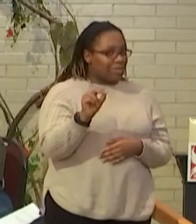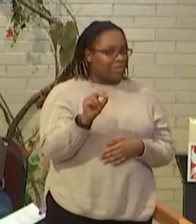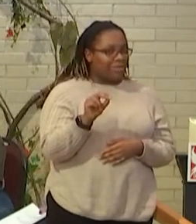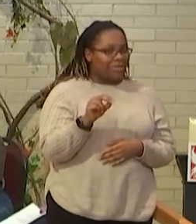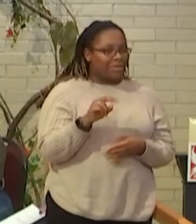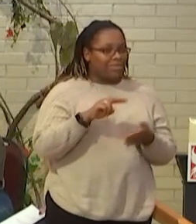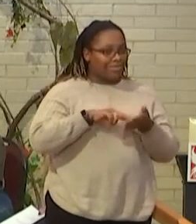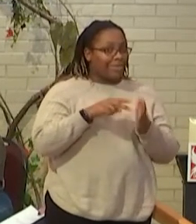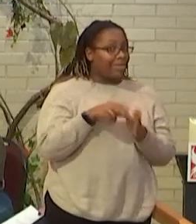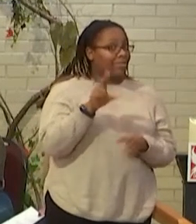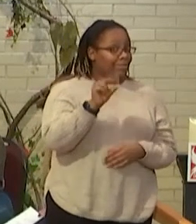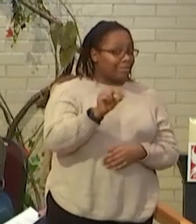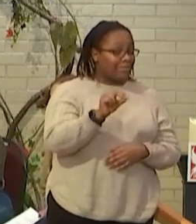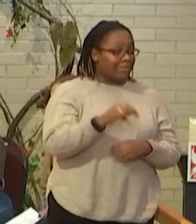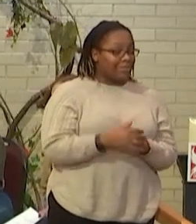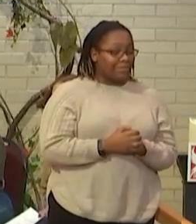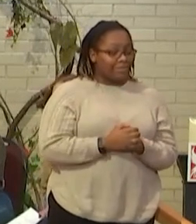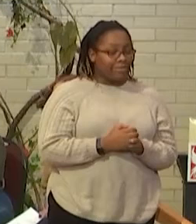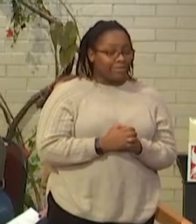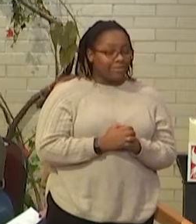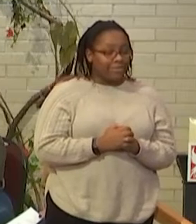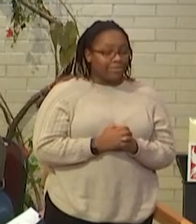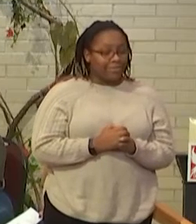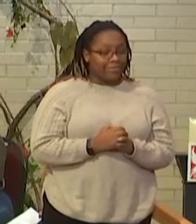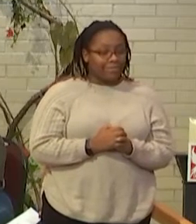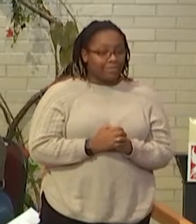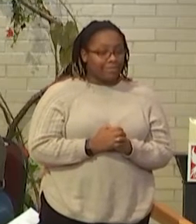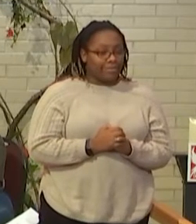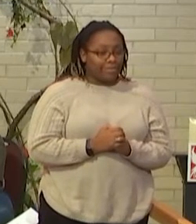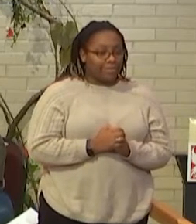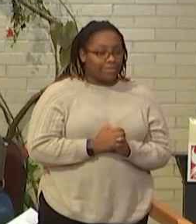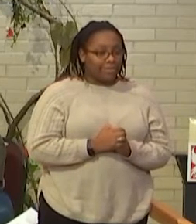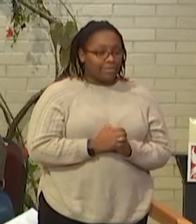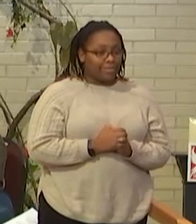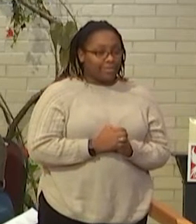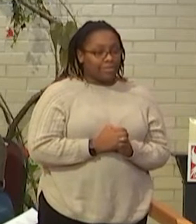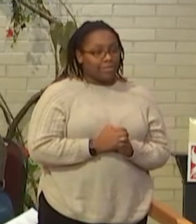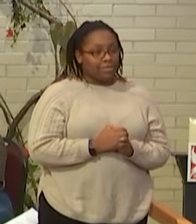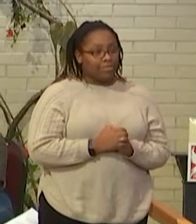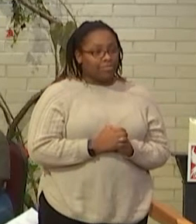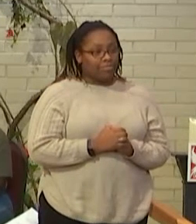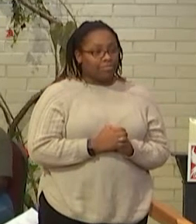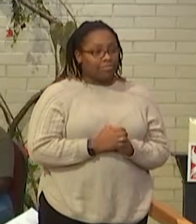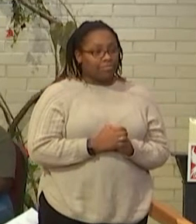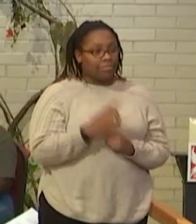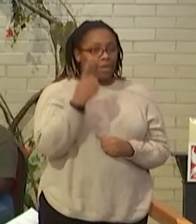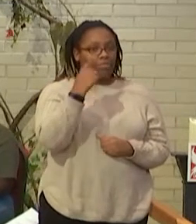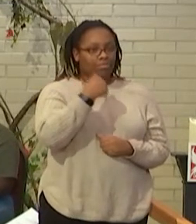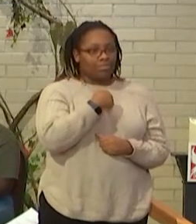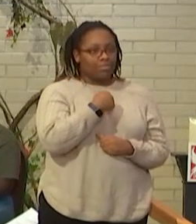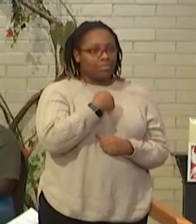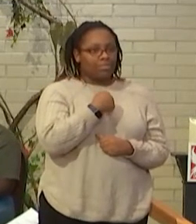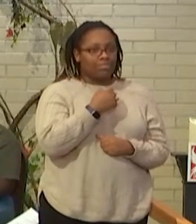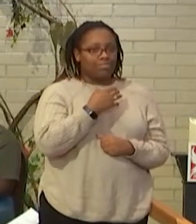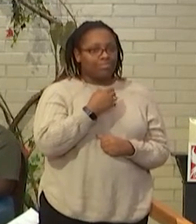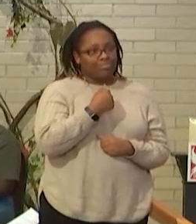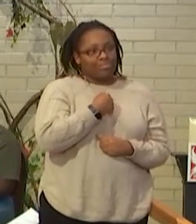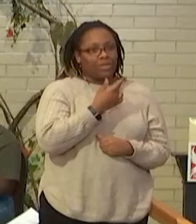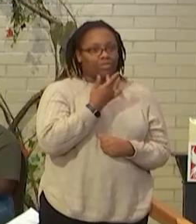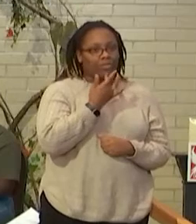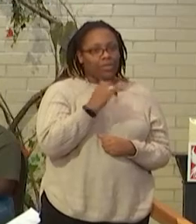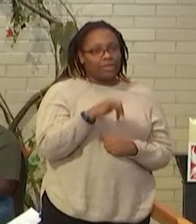help. So I feel like that's like a better approach, at least for me personally. It's different for everyone, but